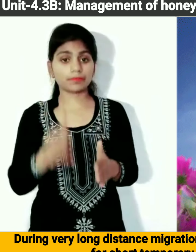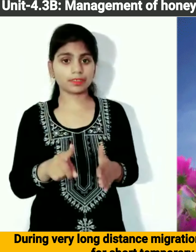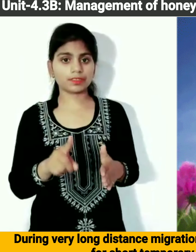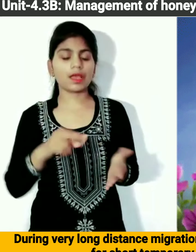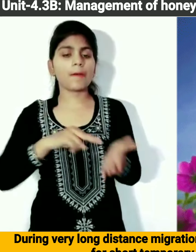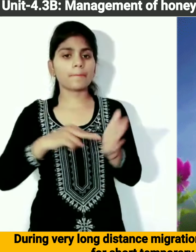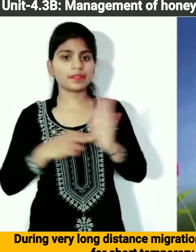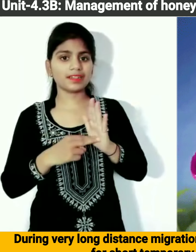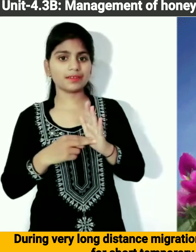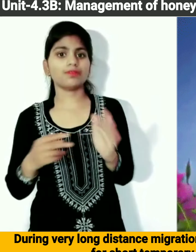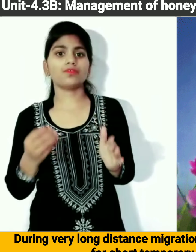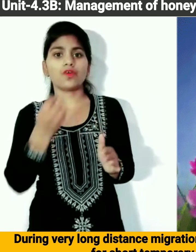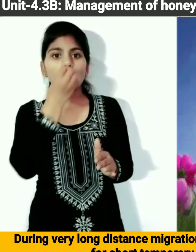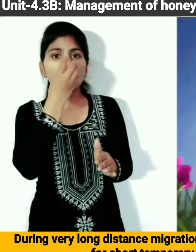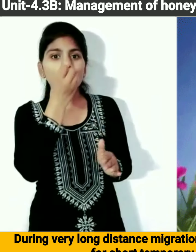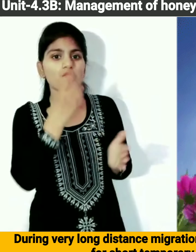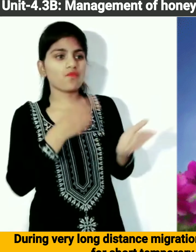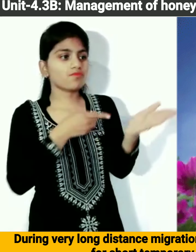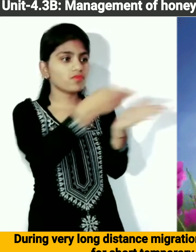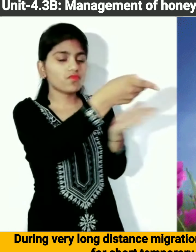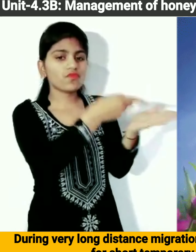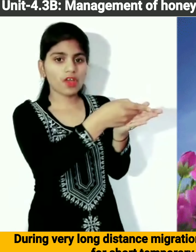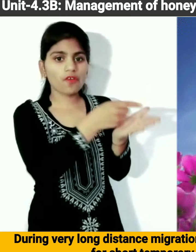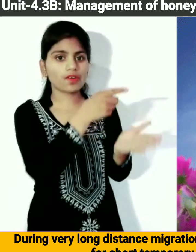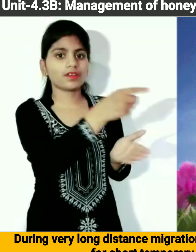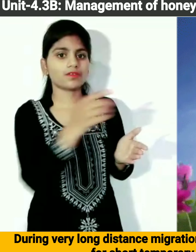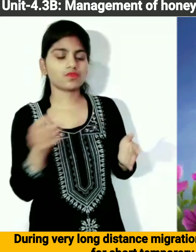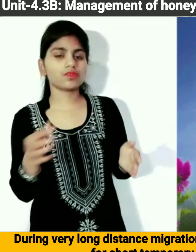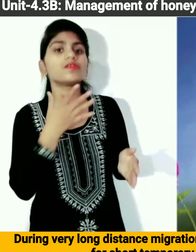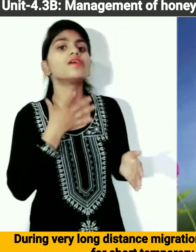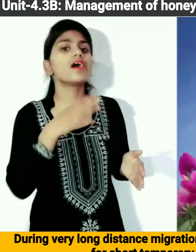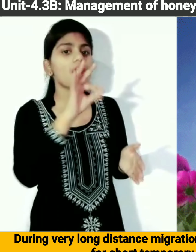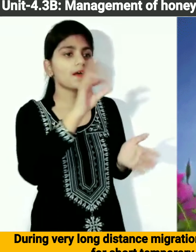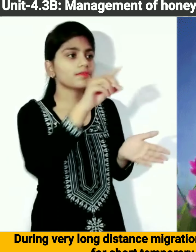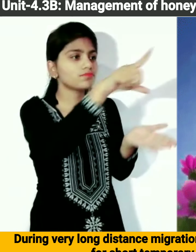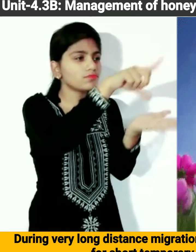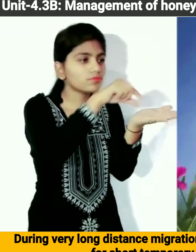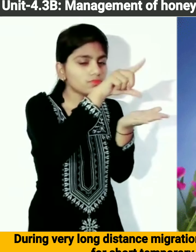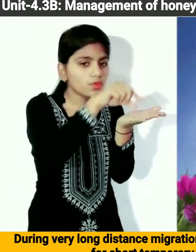some suitable place having some bee flora.